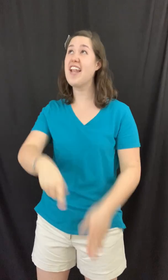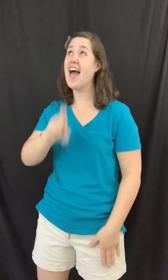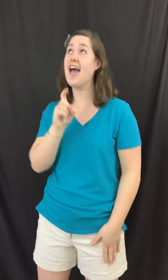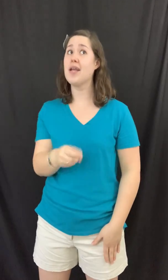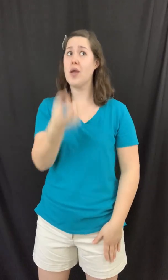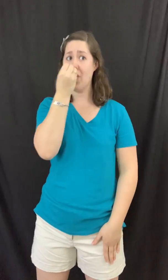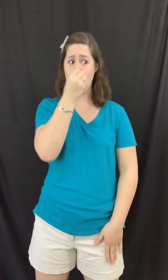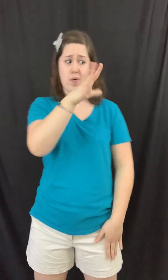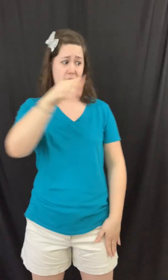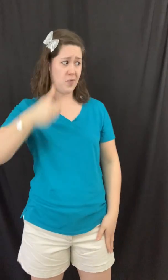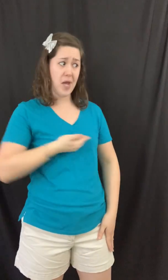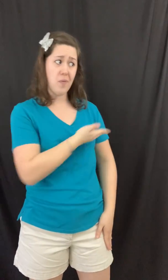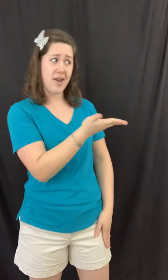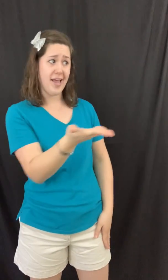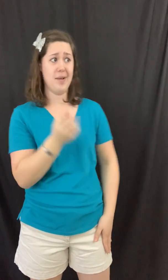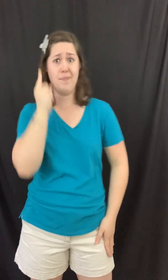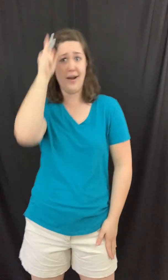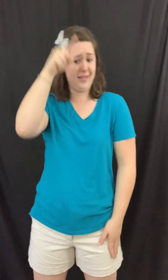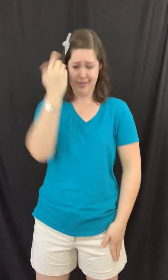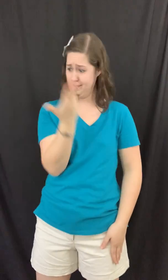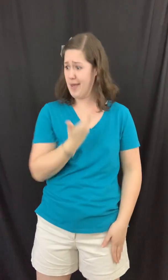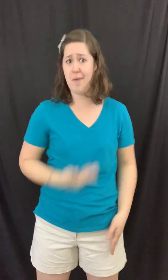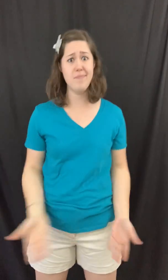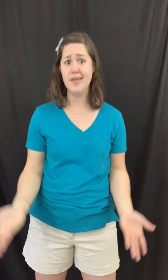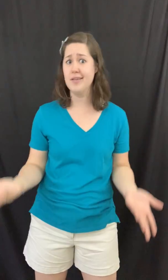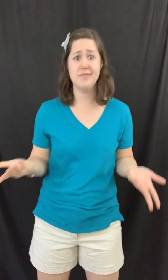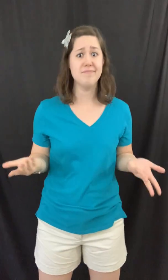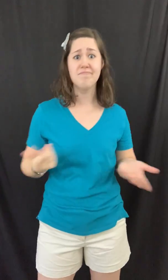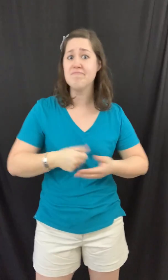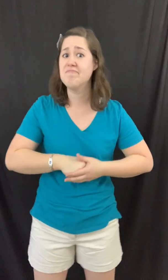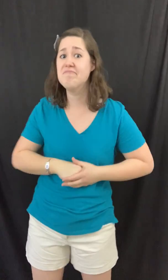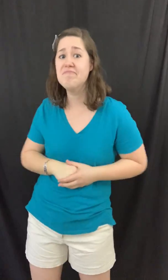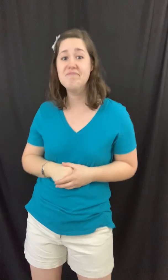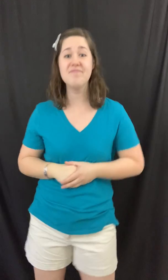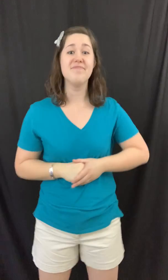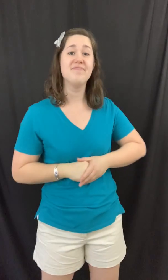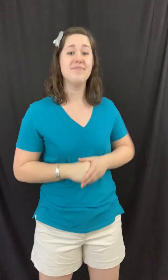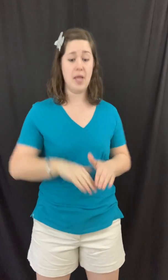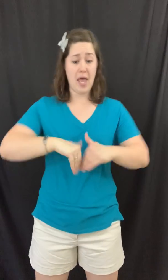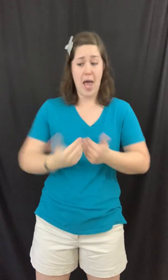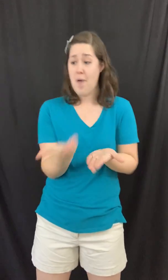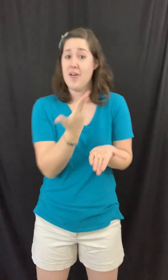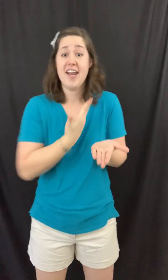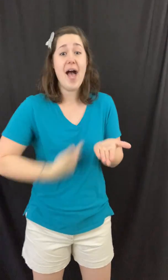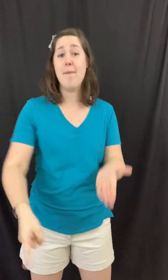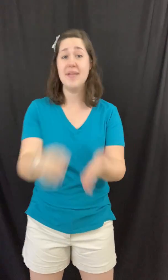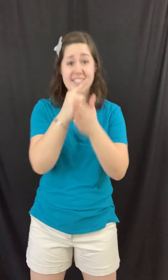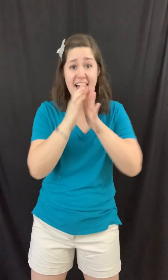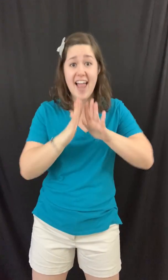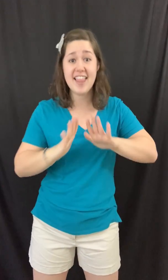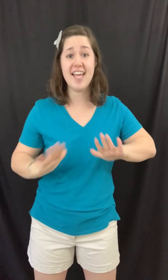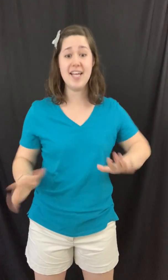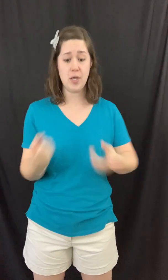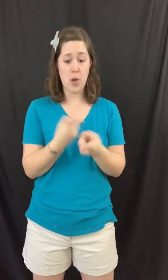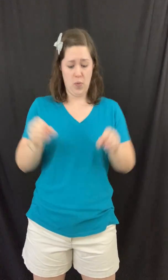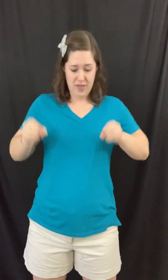that I know I don't care what anybody thinks about me How can I be silent When